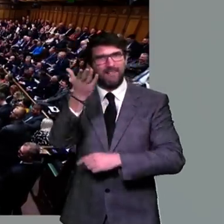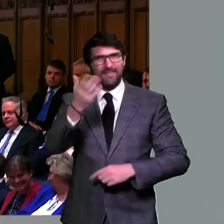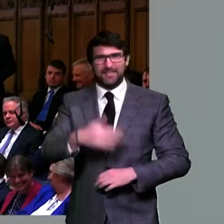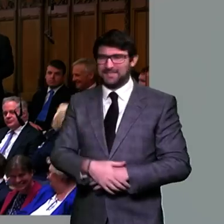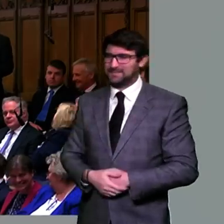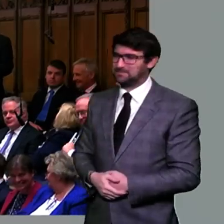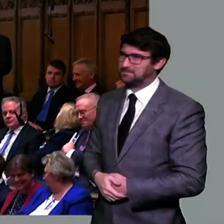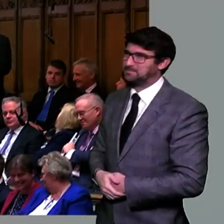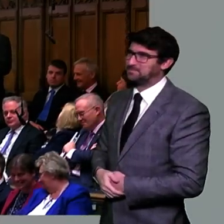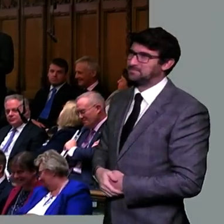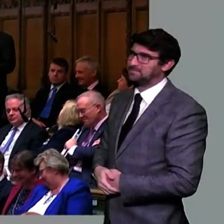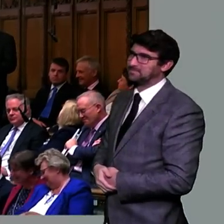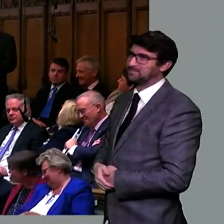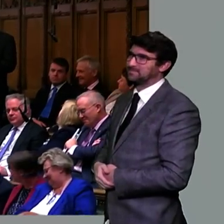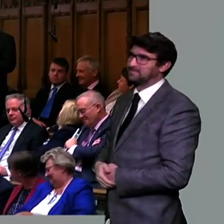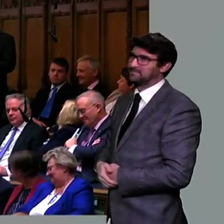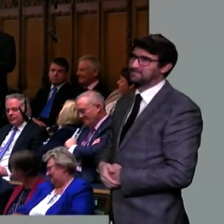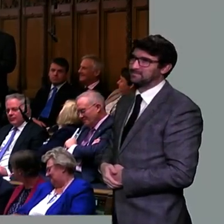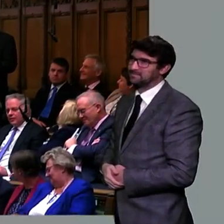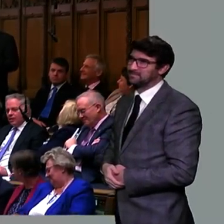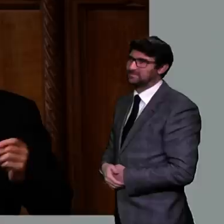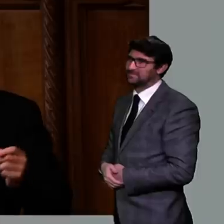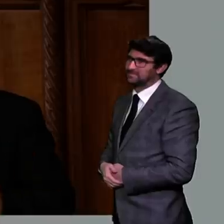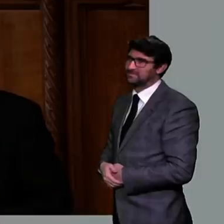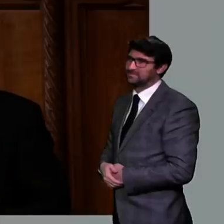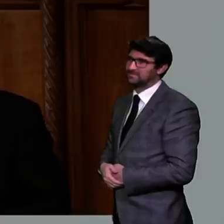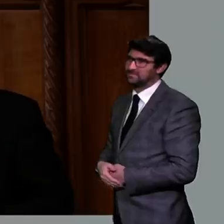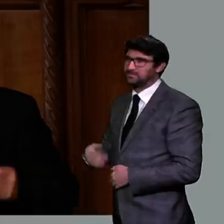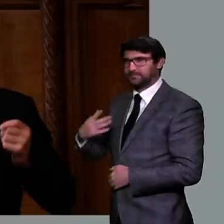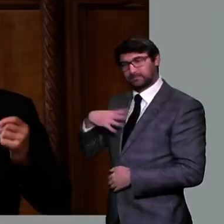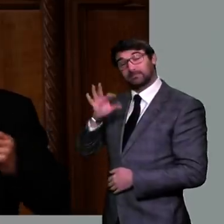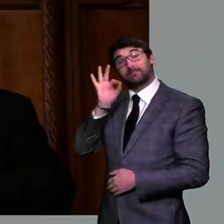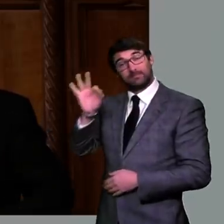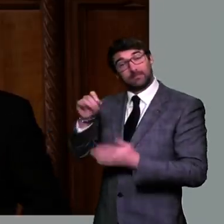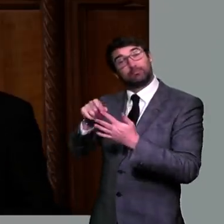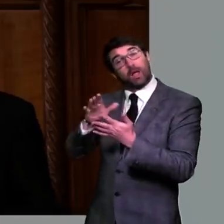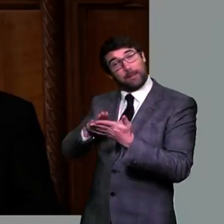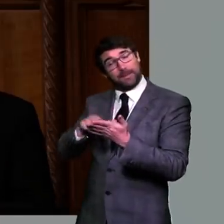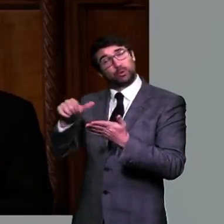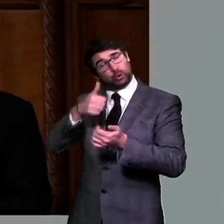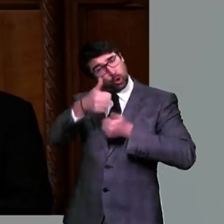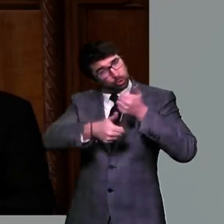my right honourable friend congratulate Lee Centurion's rugby league team on their recent